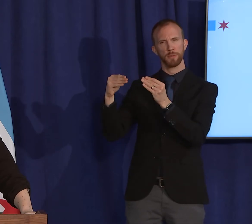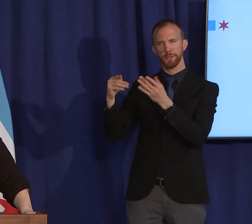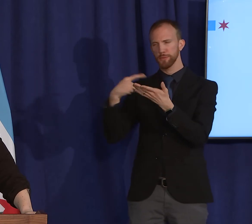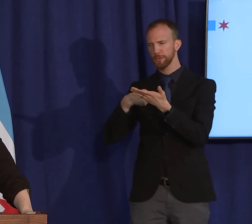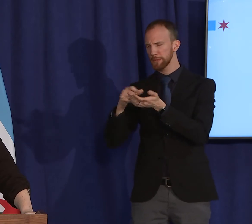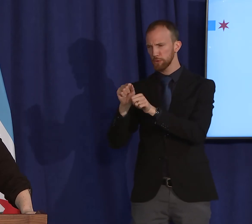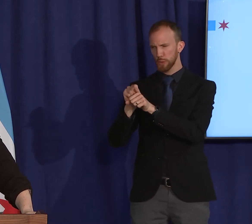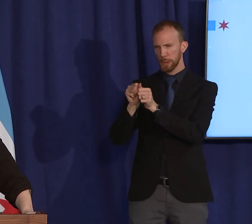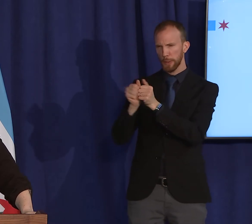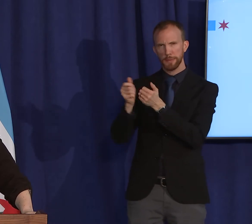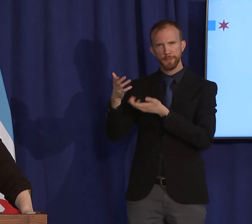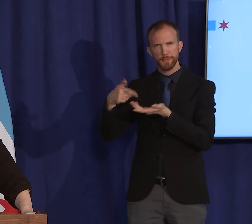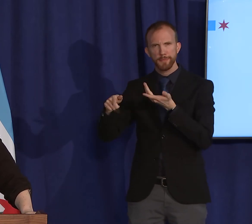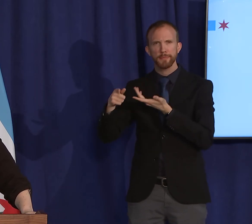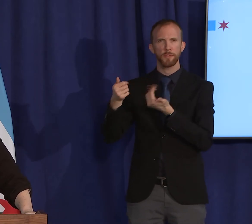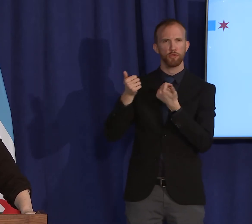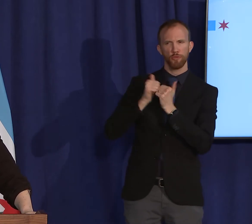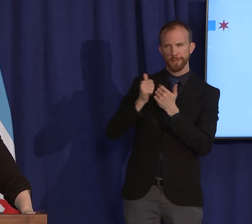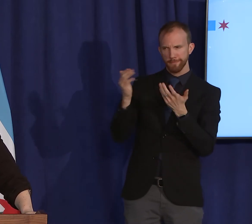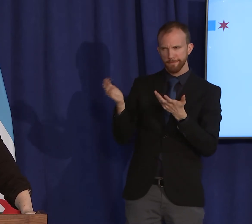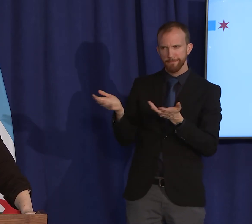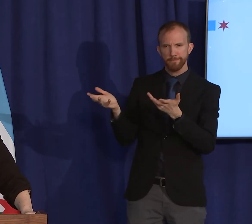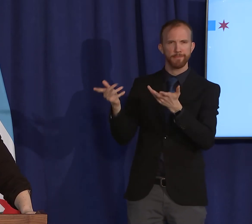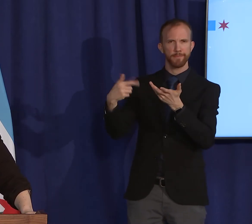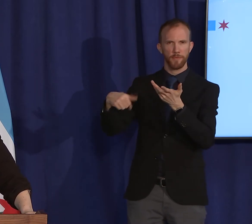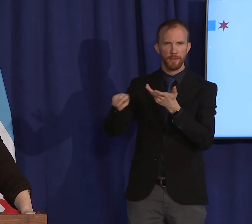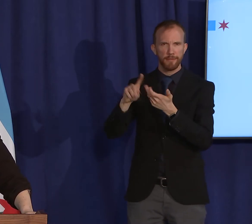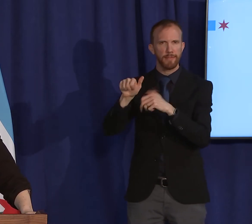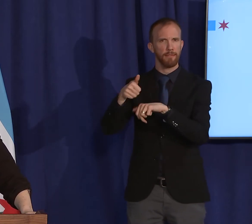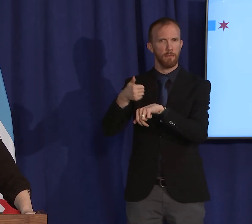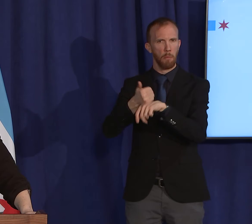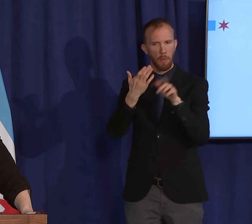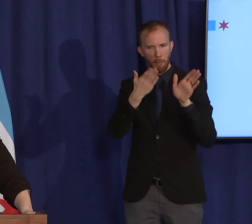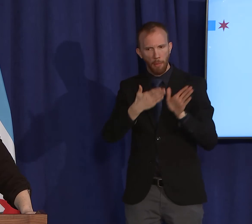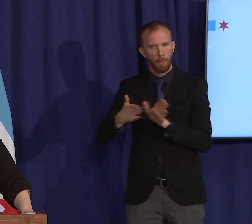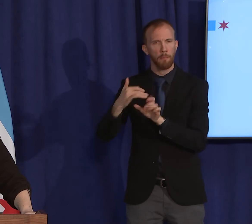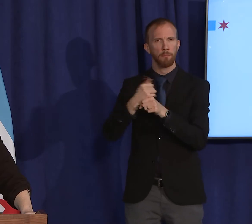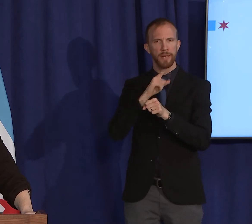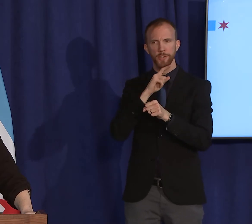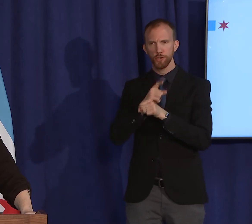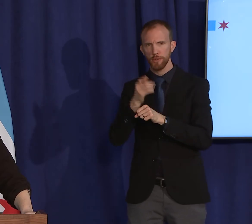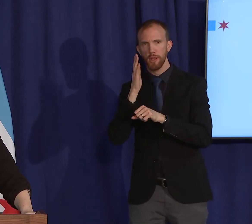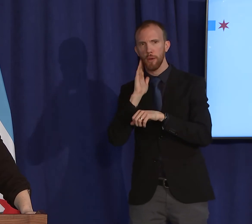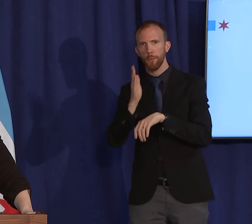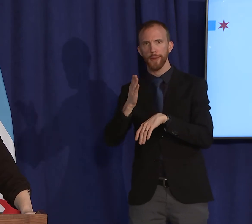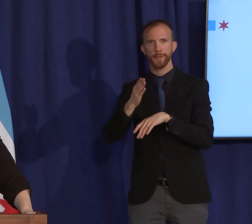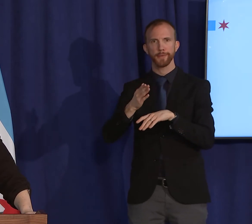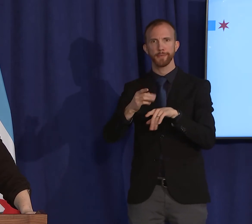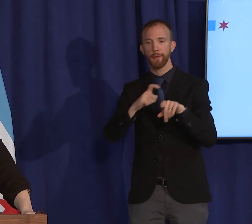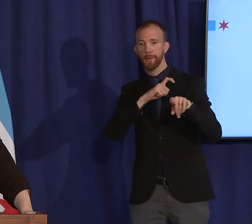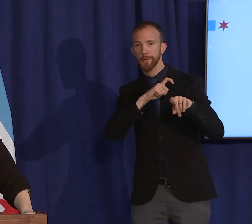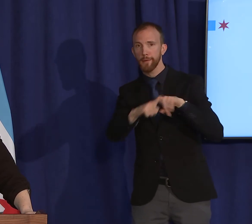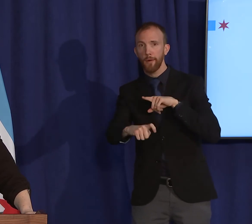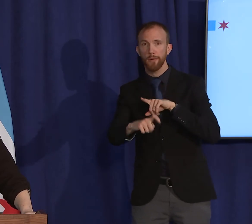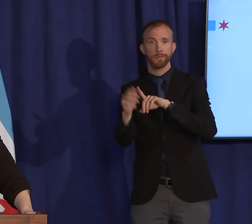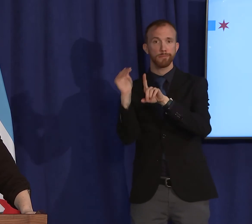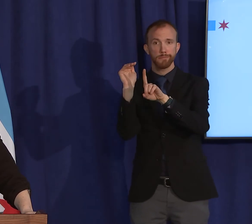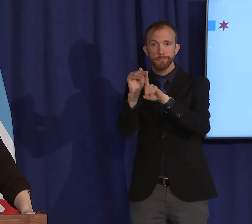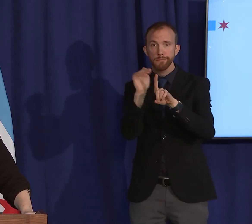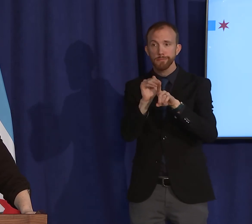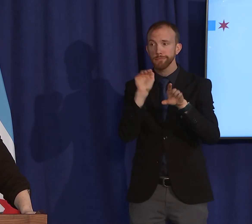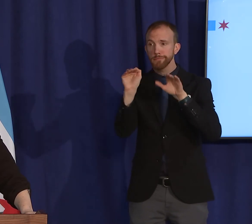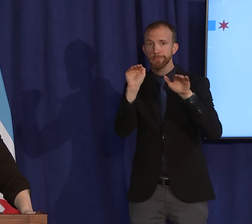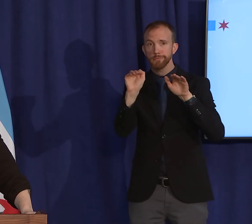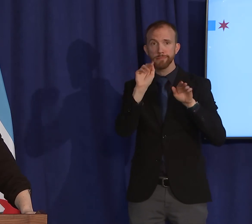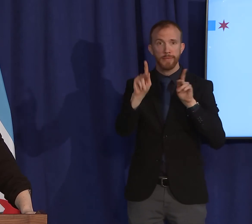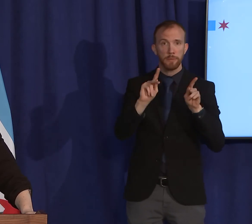we really want every provider to have a plan near the end of the day to make sure that they are calling in people who are already eligible. If that wasn't